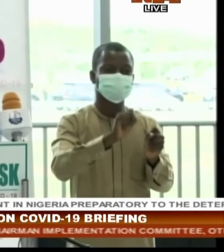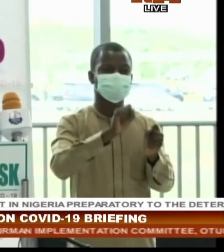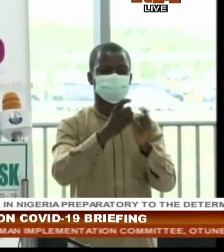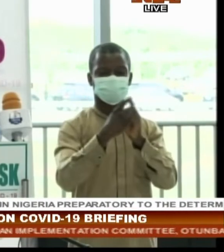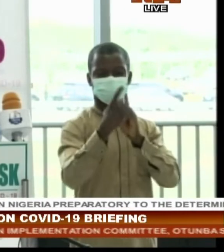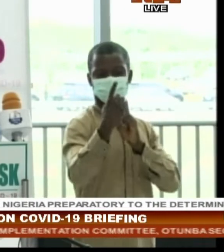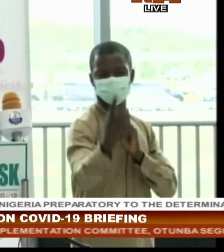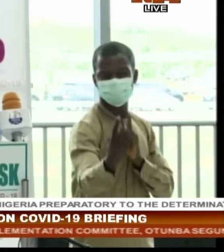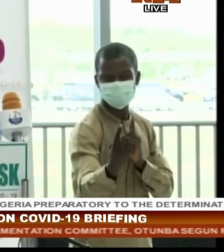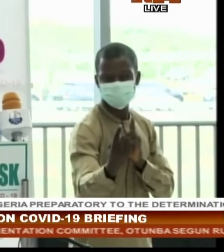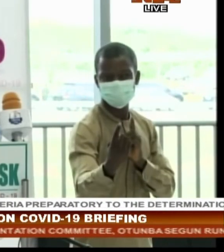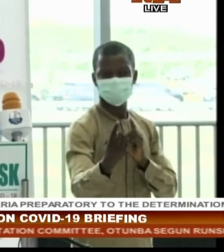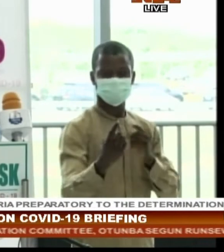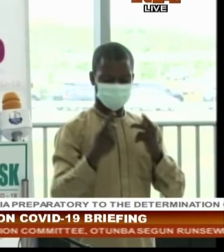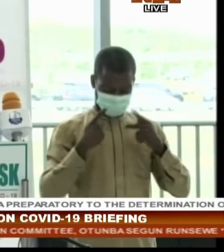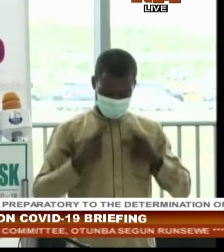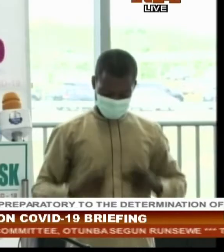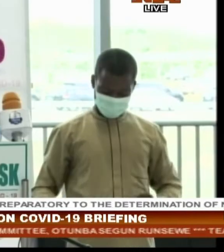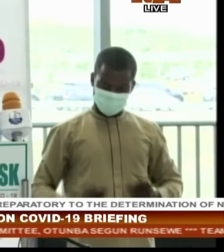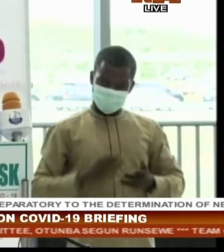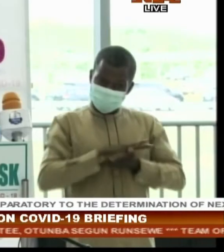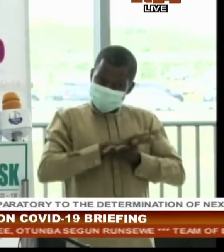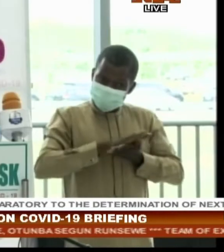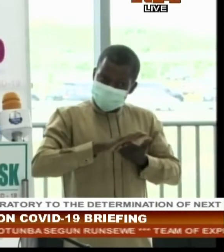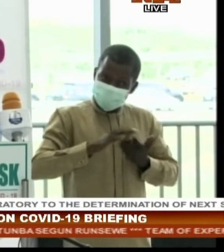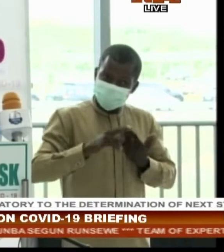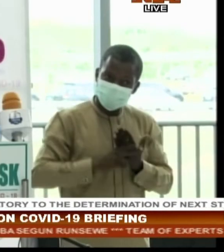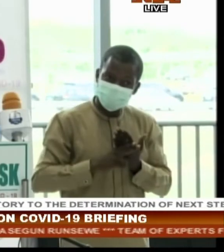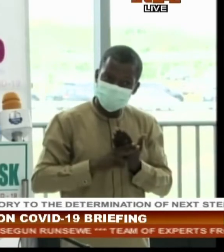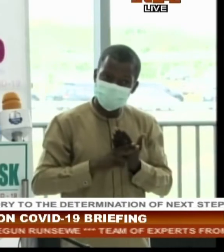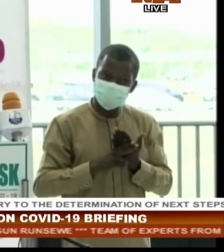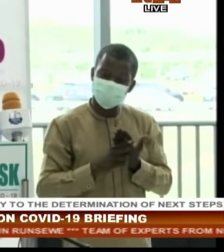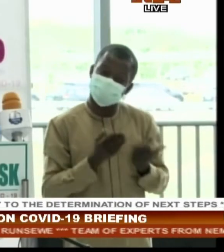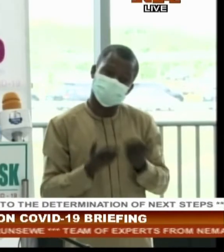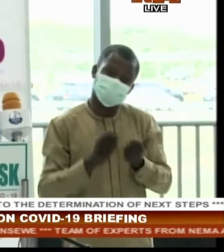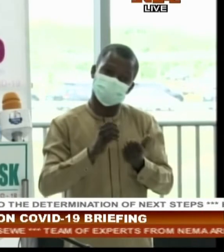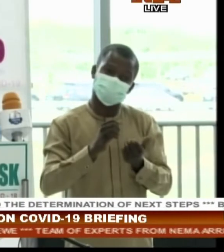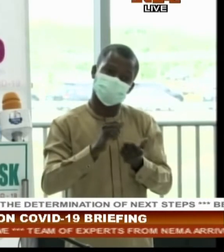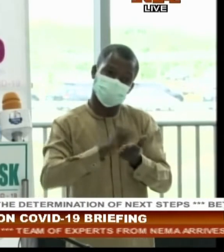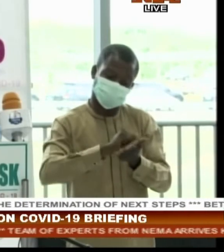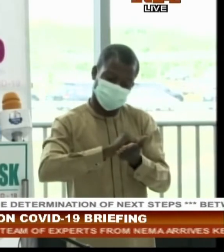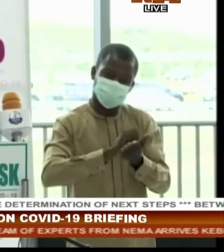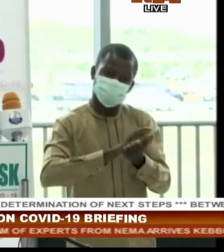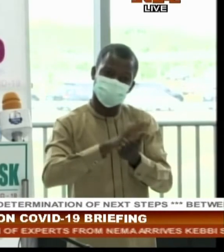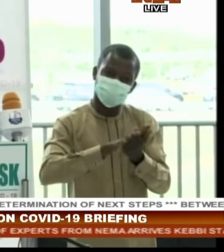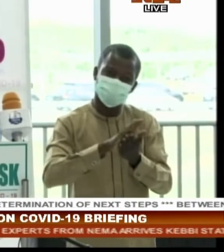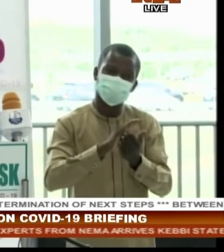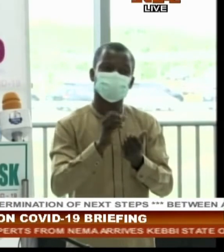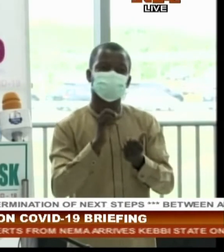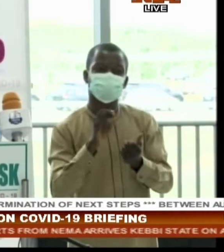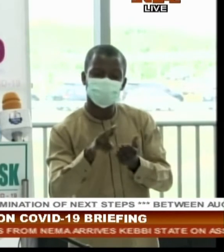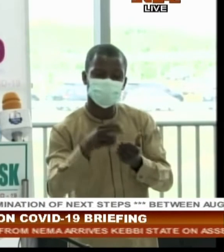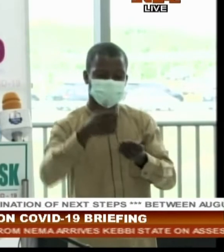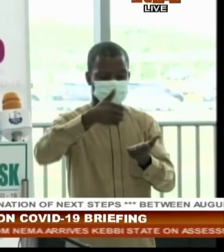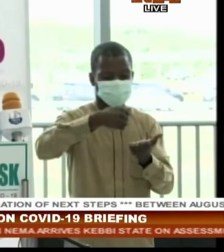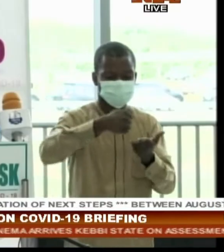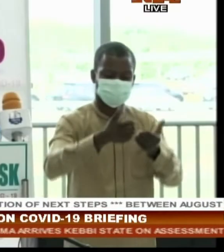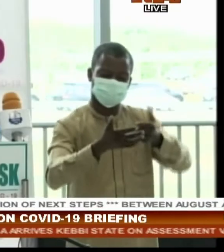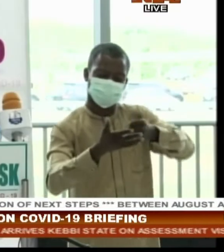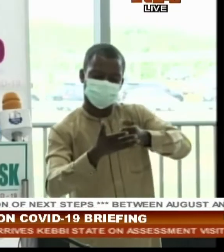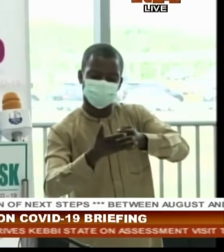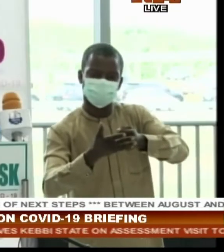personal hygiene by way of washing of hands, of use of sanitizers, and avoiding crowded